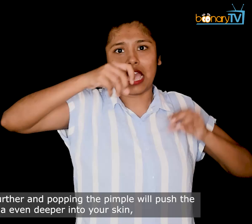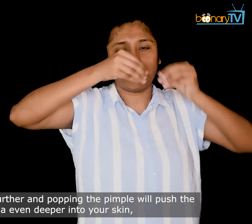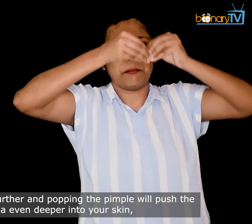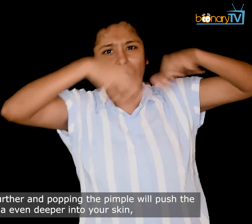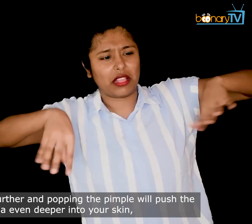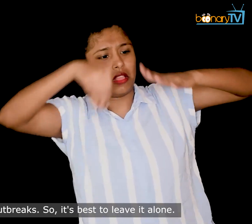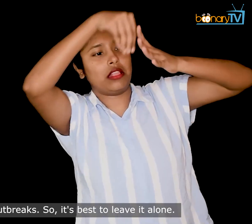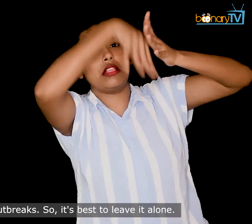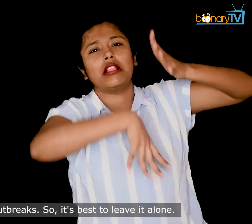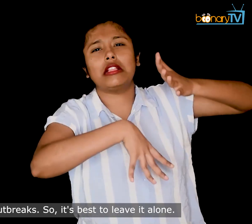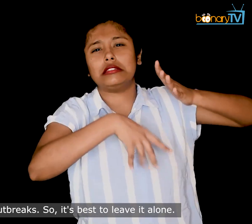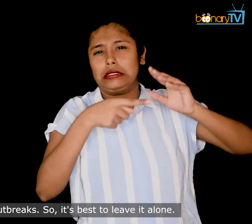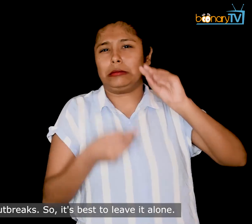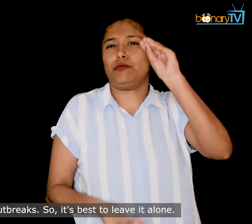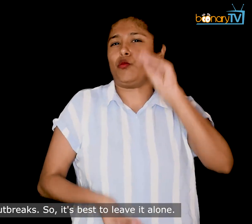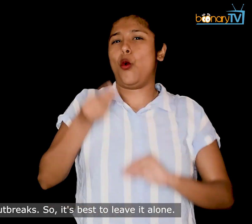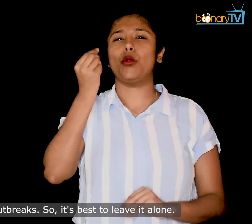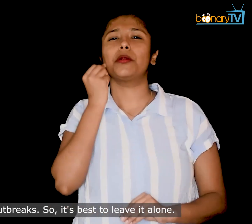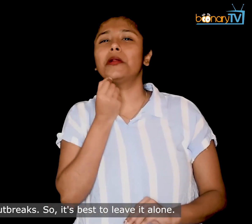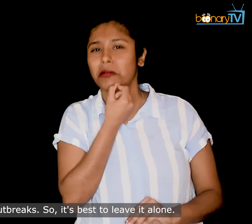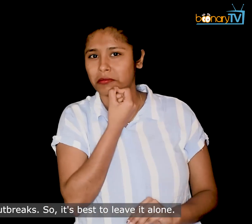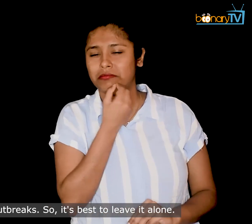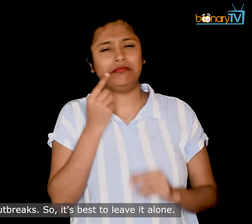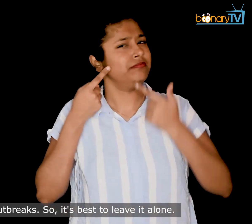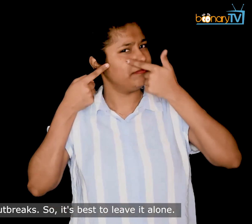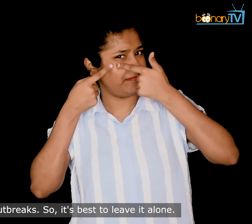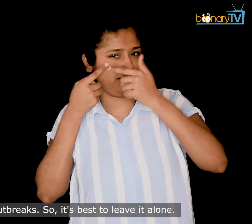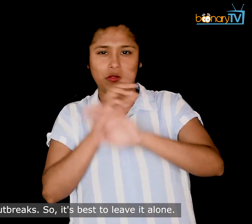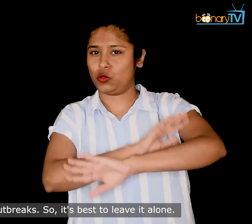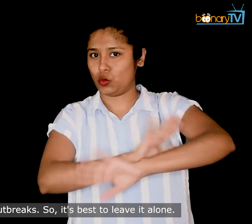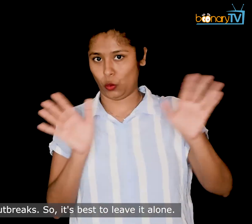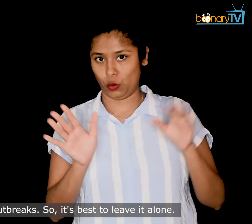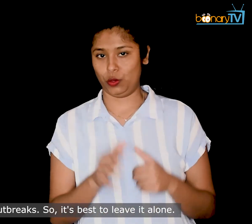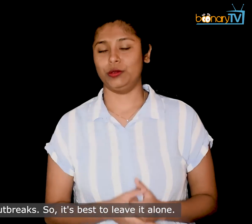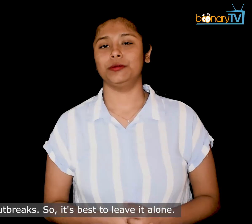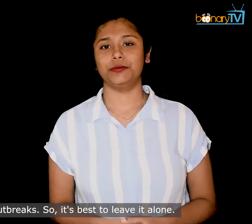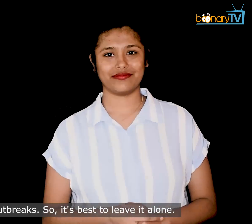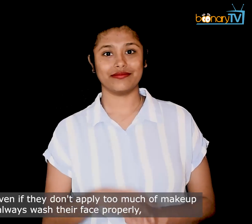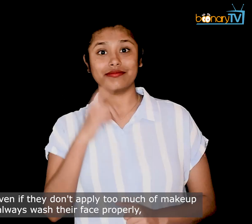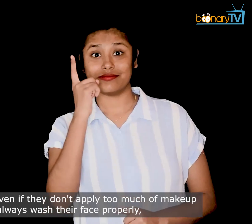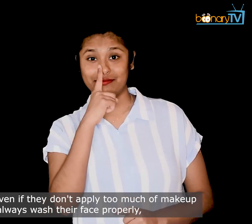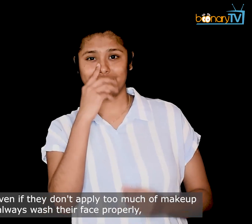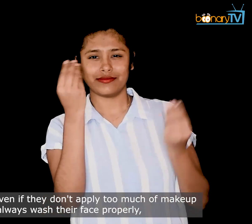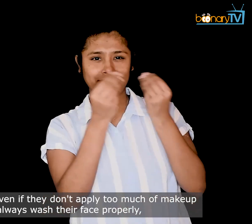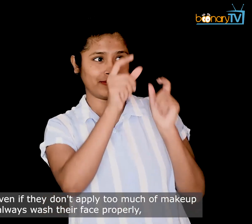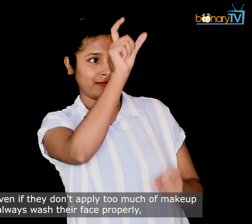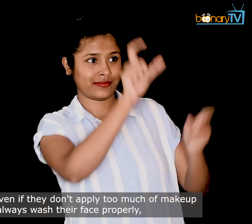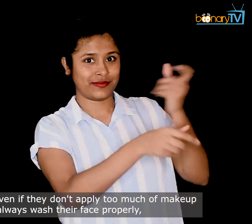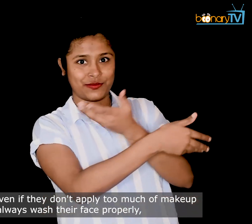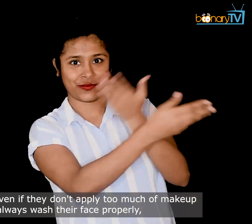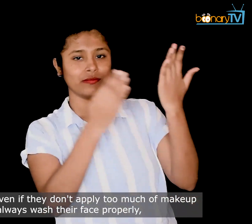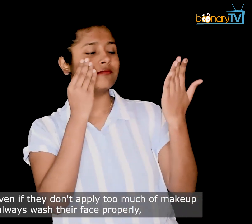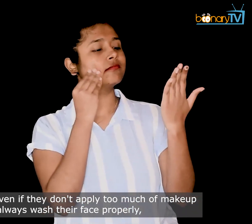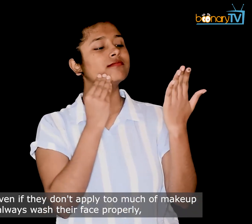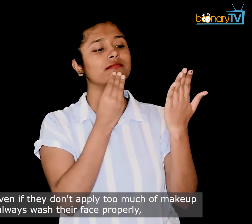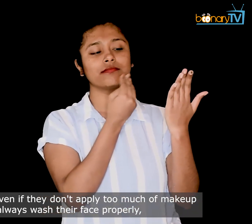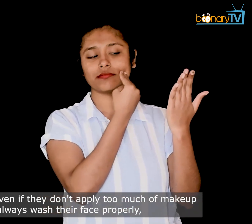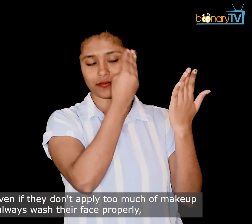skin, causing more outbreaks. So it's best to leave it alone. For some women, even if they don't apply